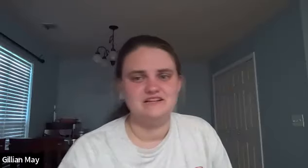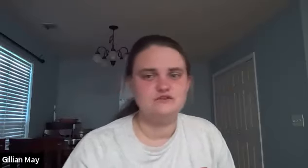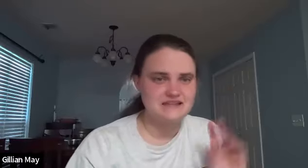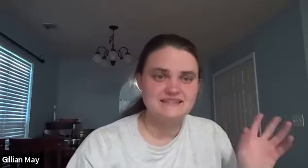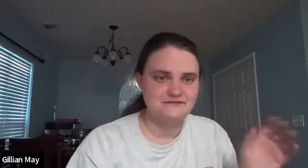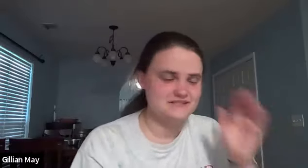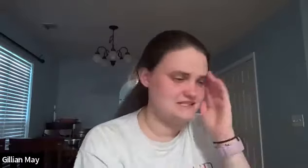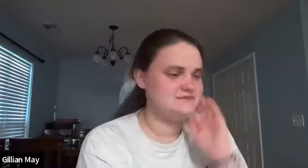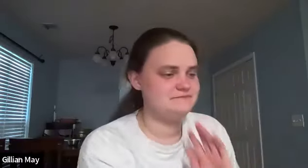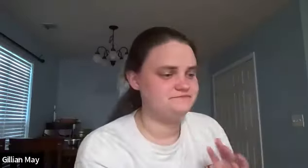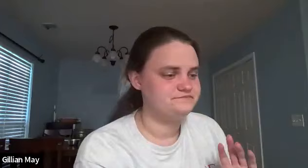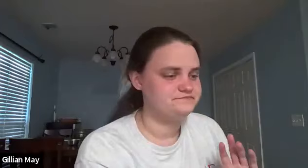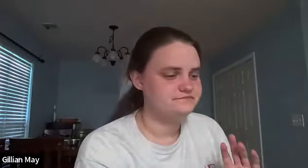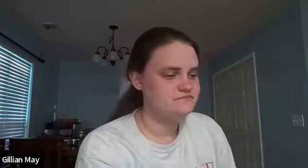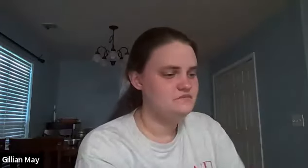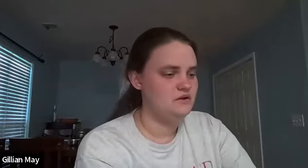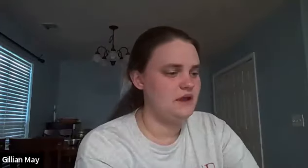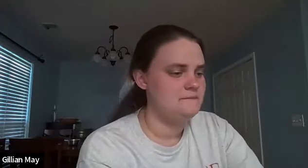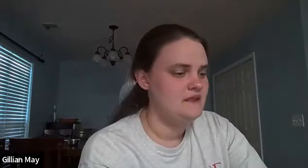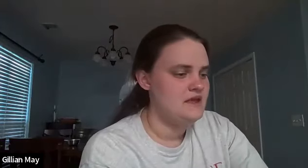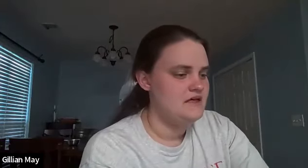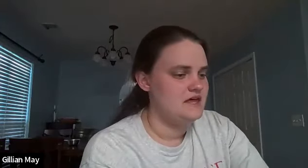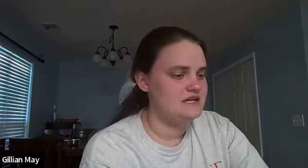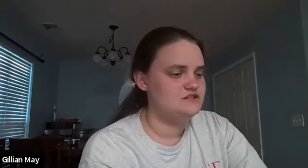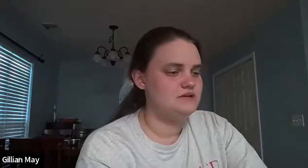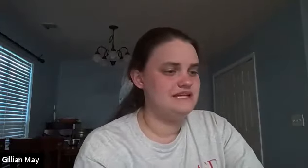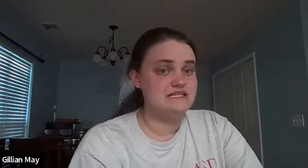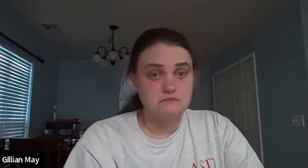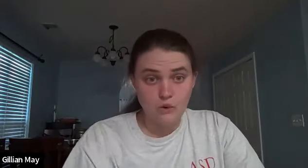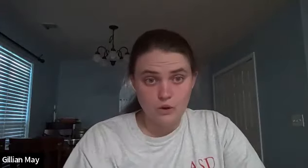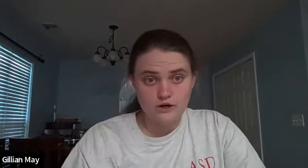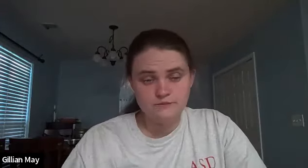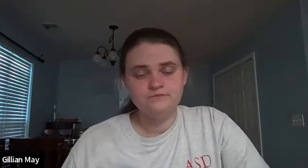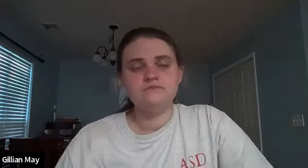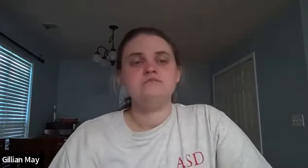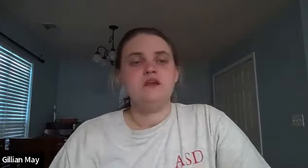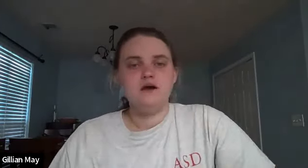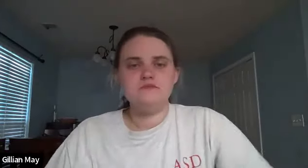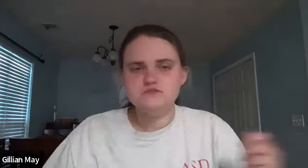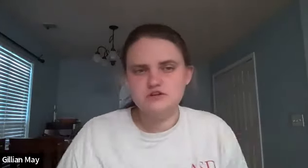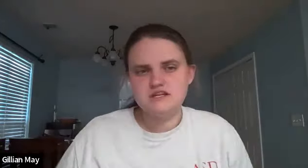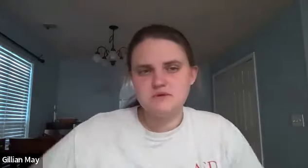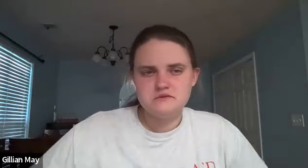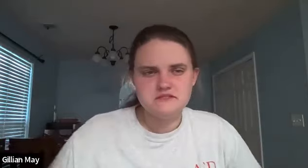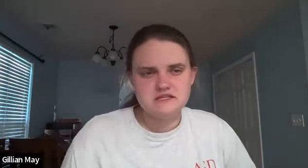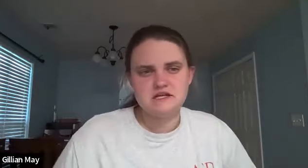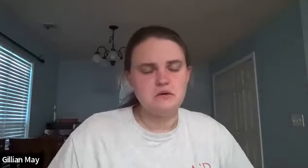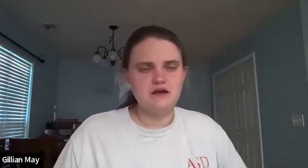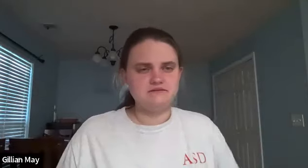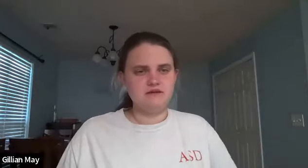Those slight differences. Okay. The next one is more. This one you guys have probably seen because I know this